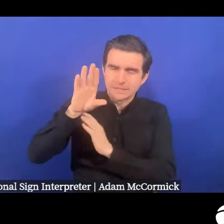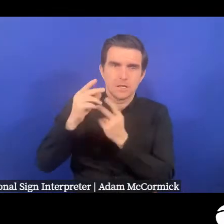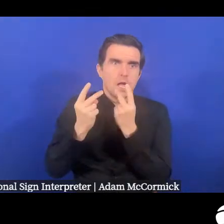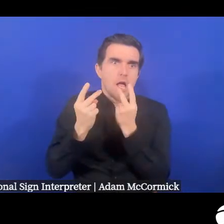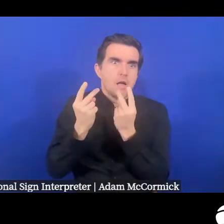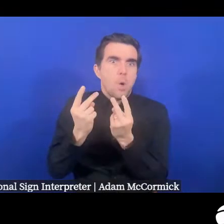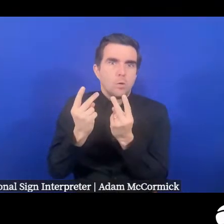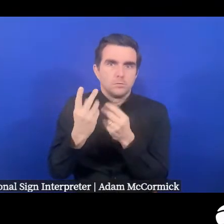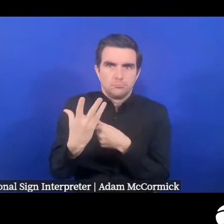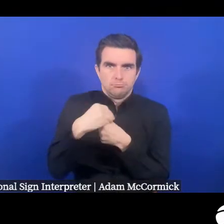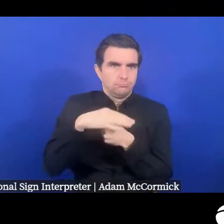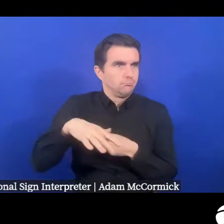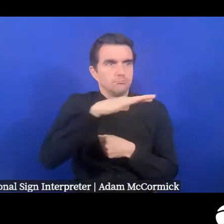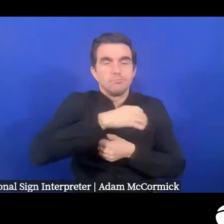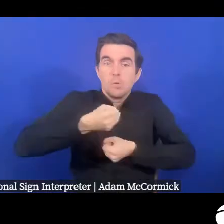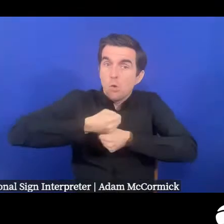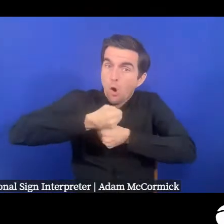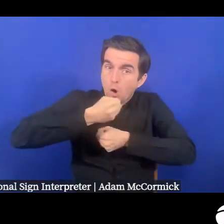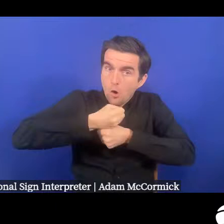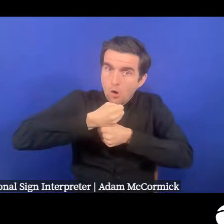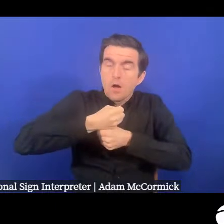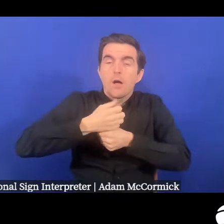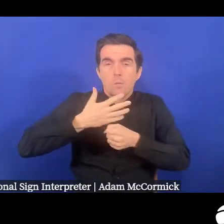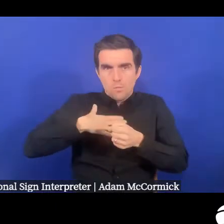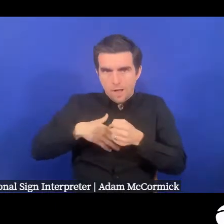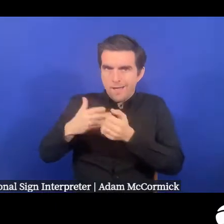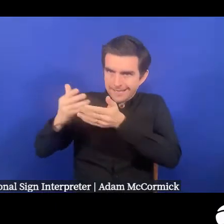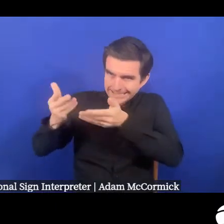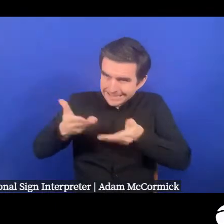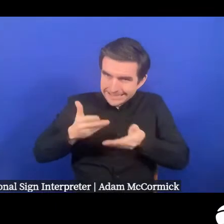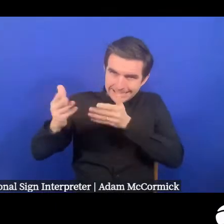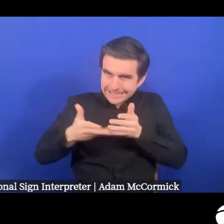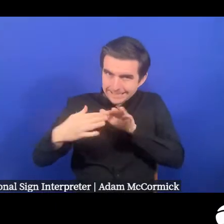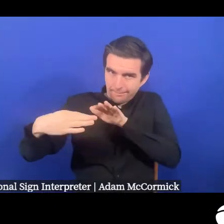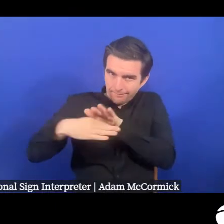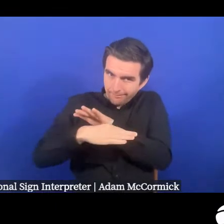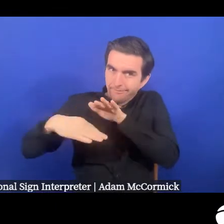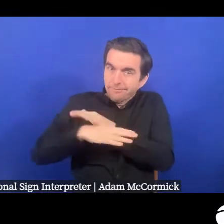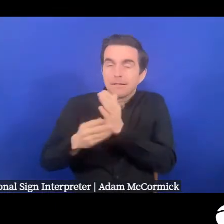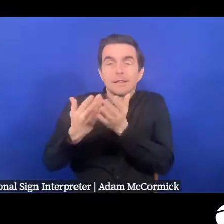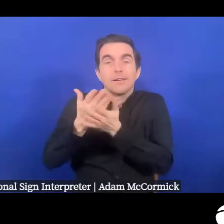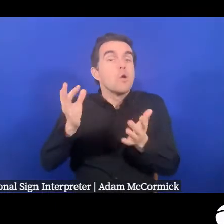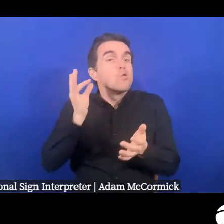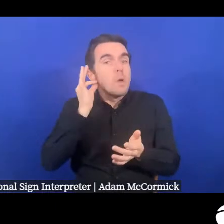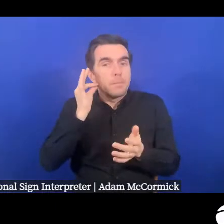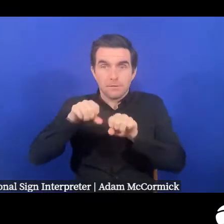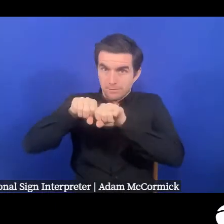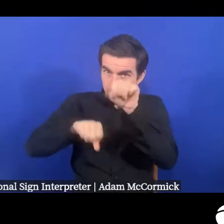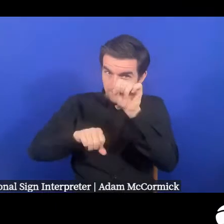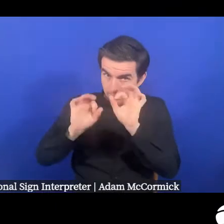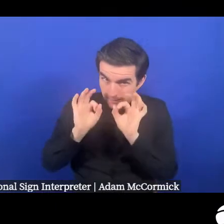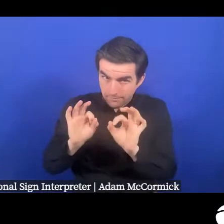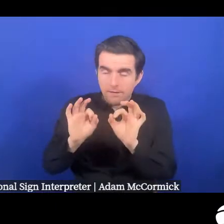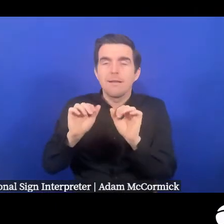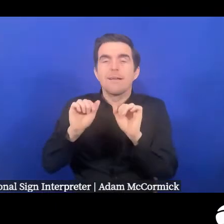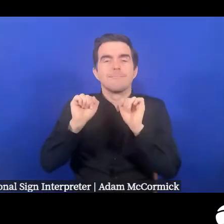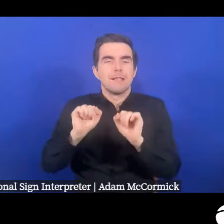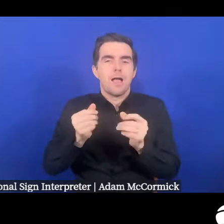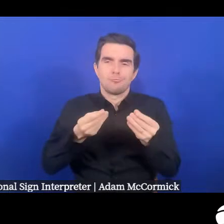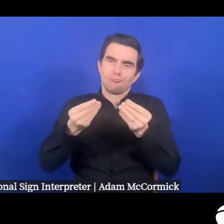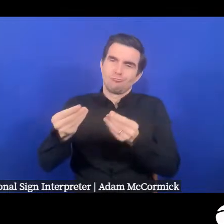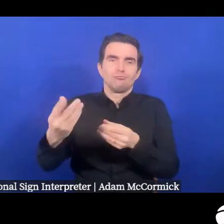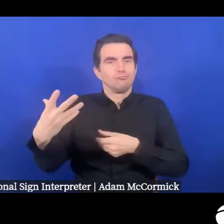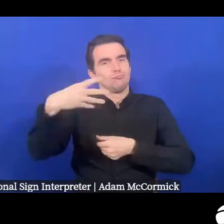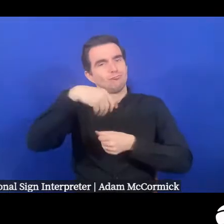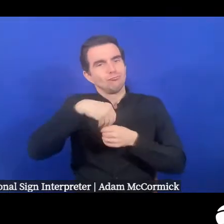opportunity to speak, to sit at the table. So you only convince everybody or anybody if you have data,